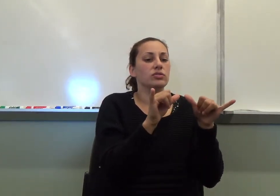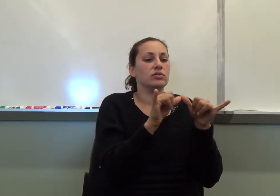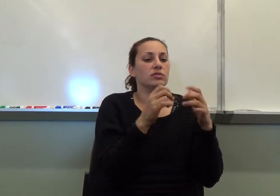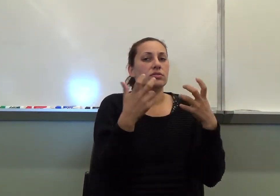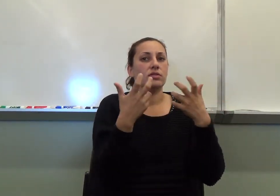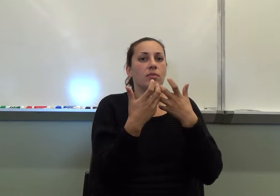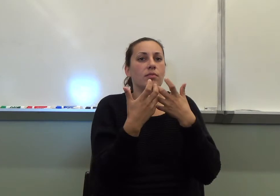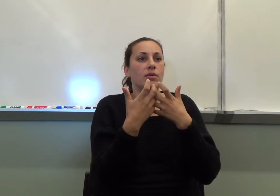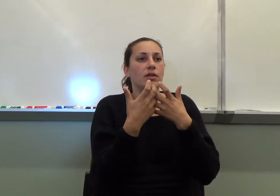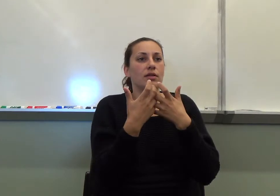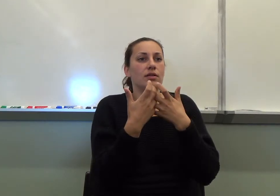that from 180,